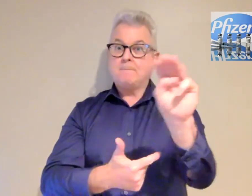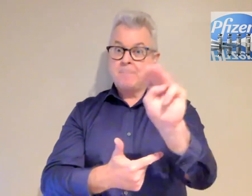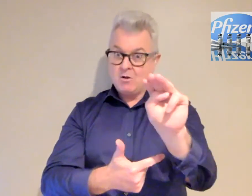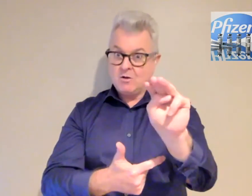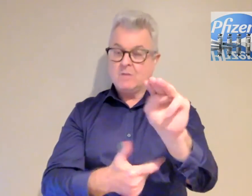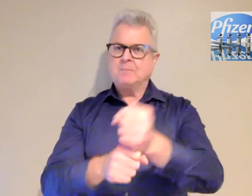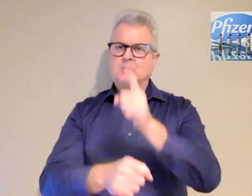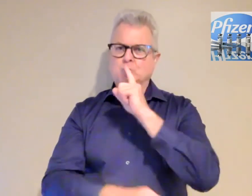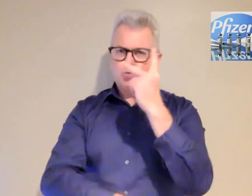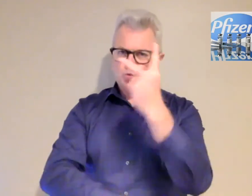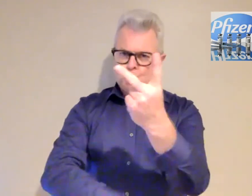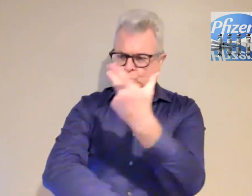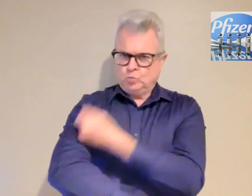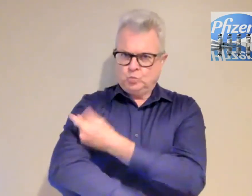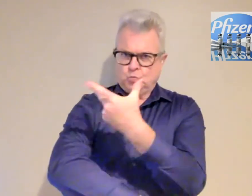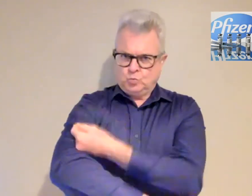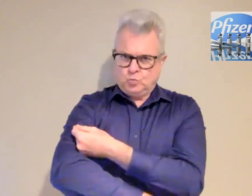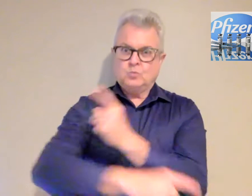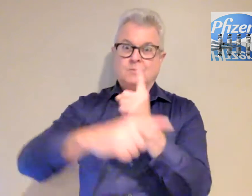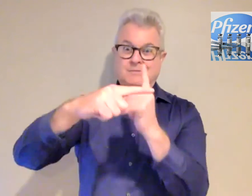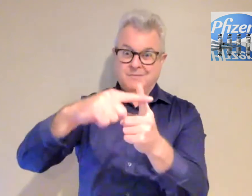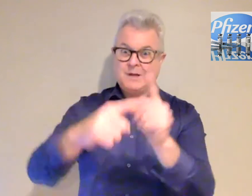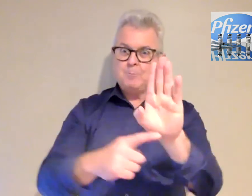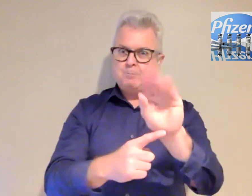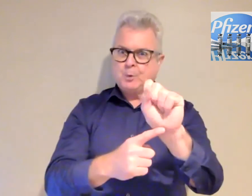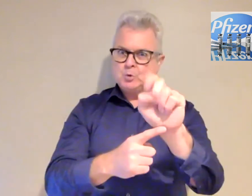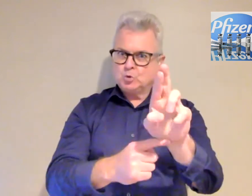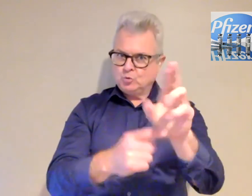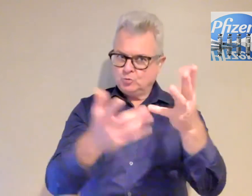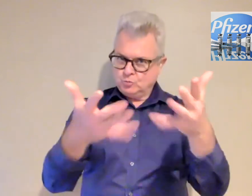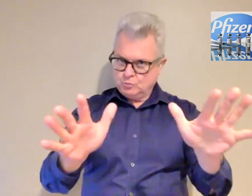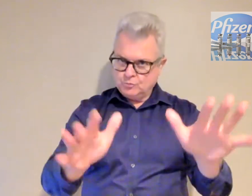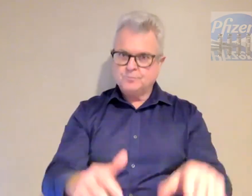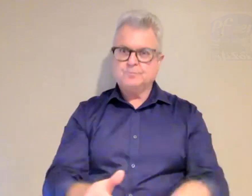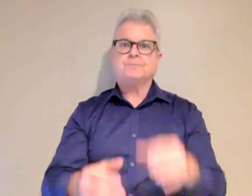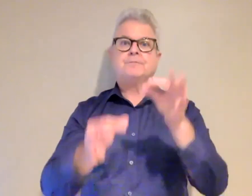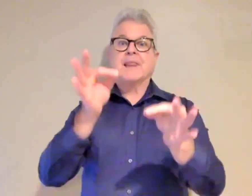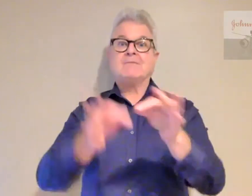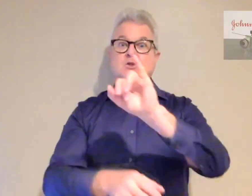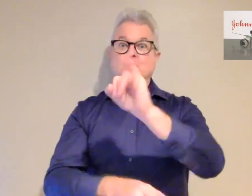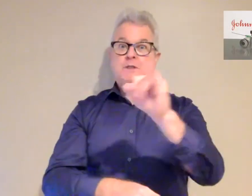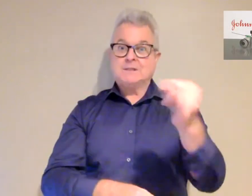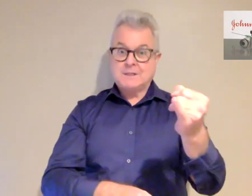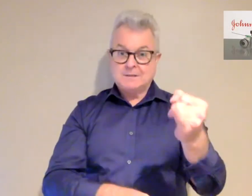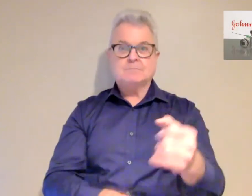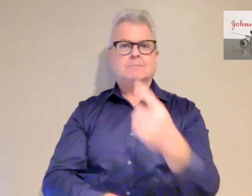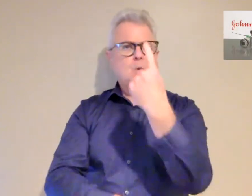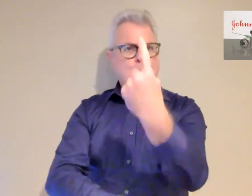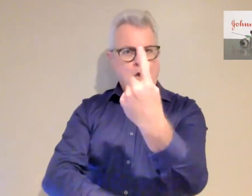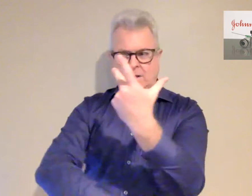If you're taking Pfizer or Moderna, make sure you have your 2 doses, including the booster. If you